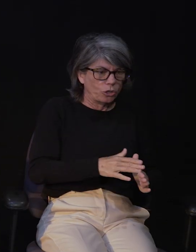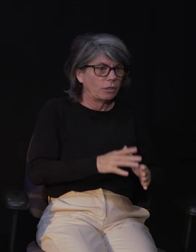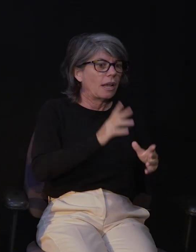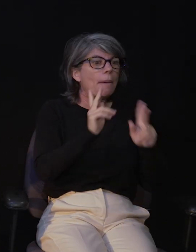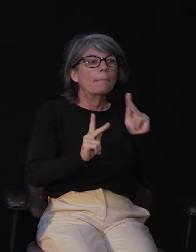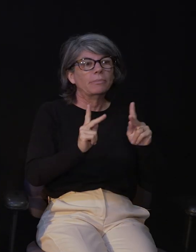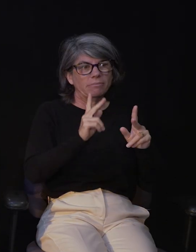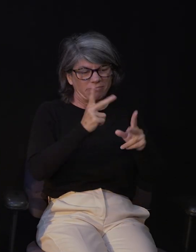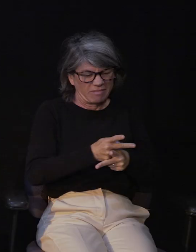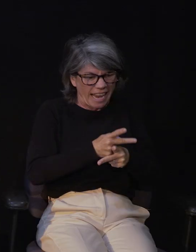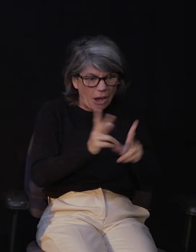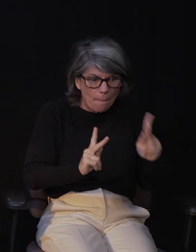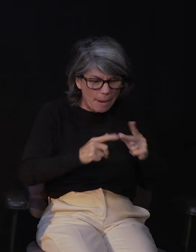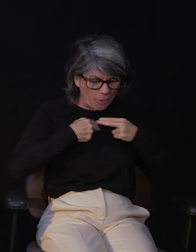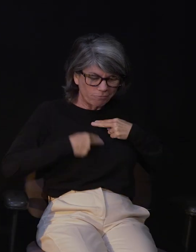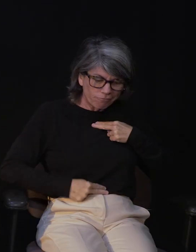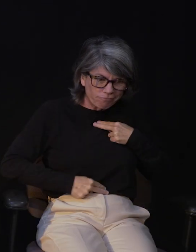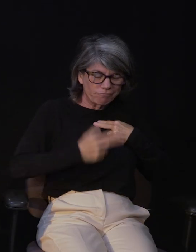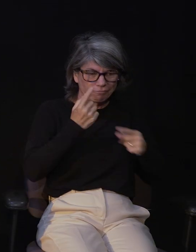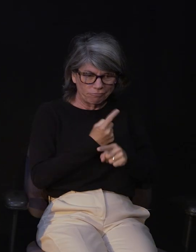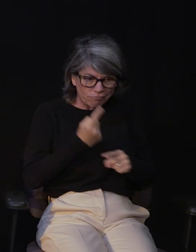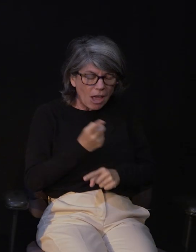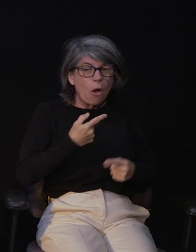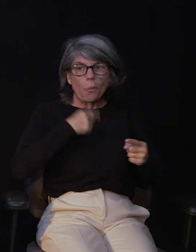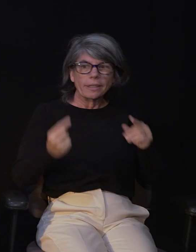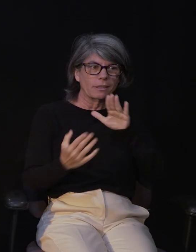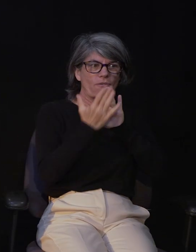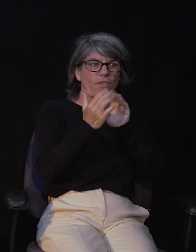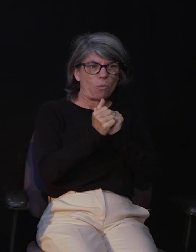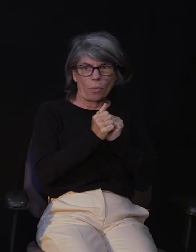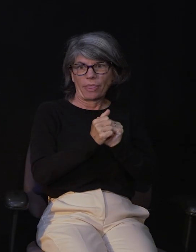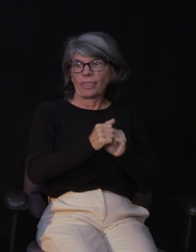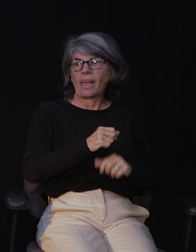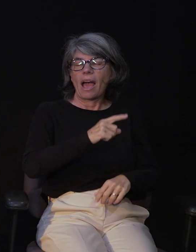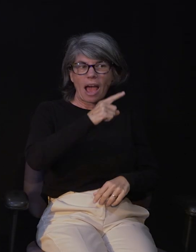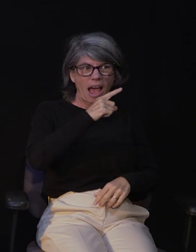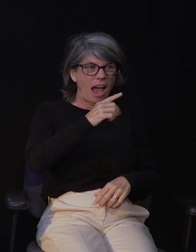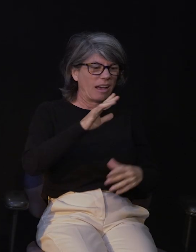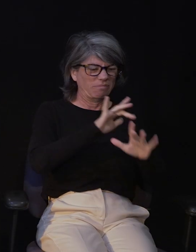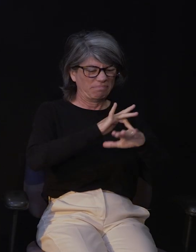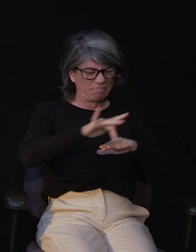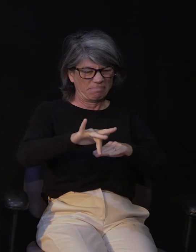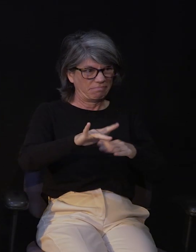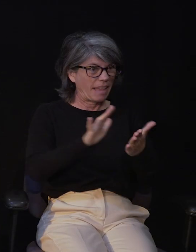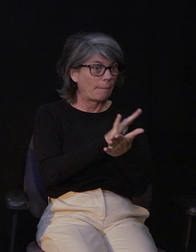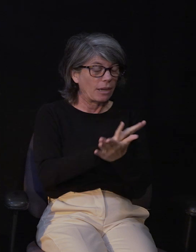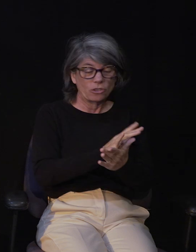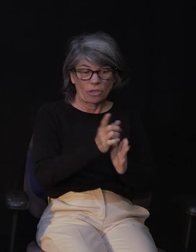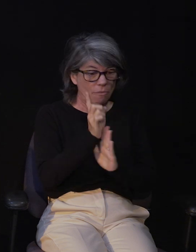people's ties, doing that kind of stuff, but when confronted with a blank page or the first moment